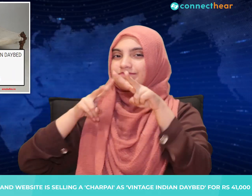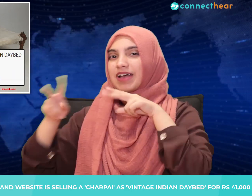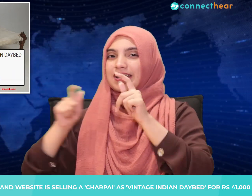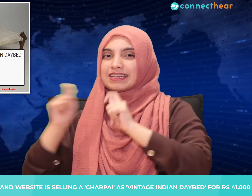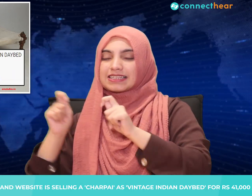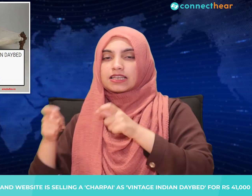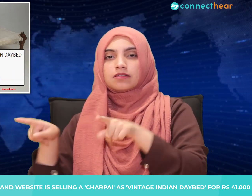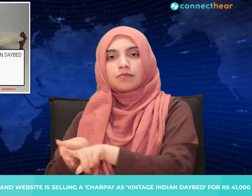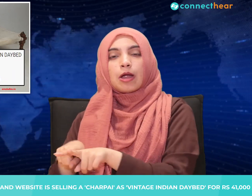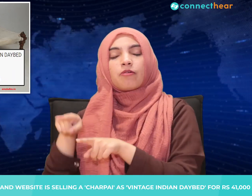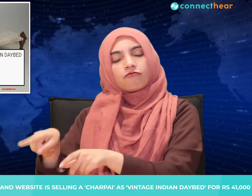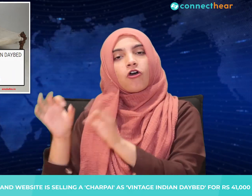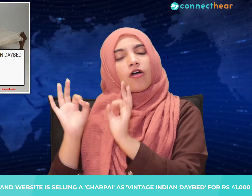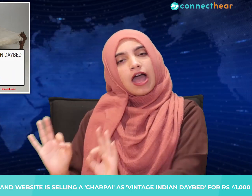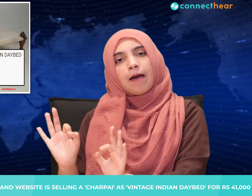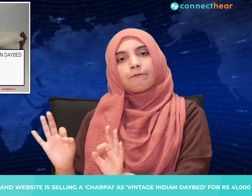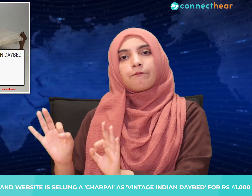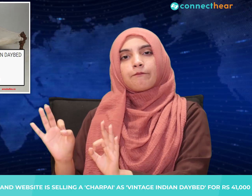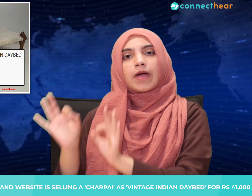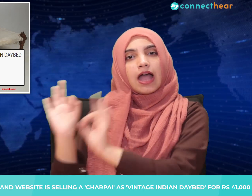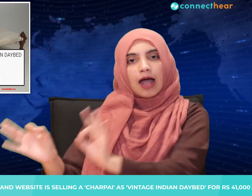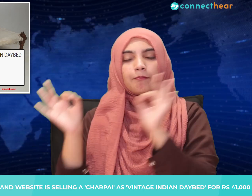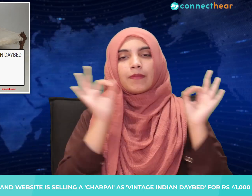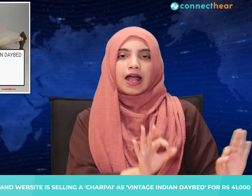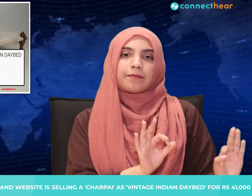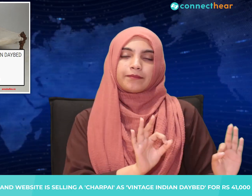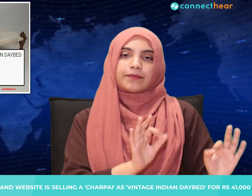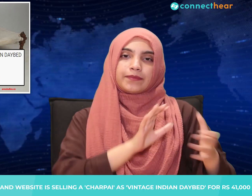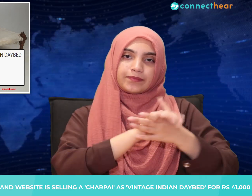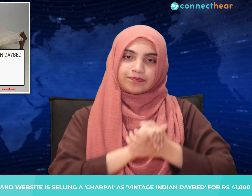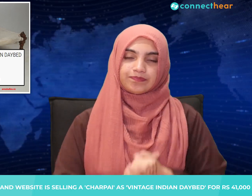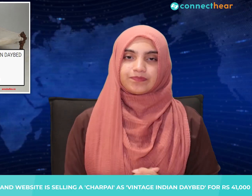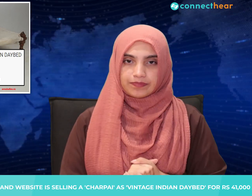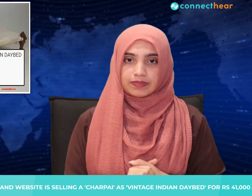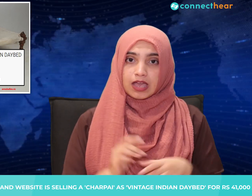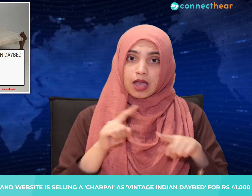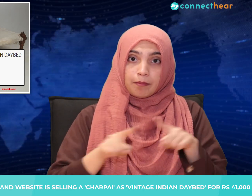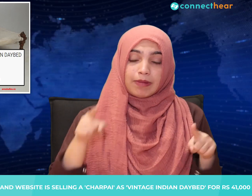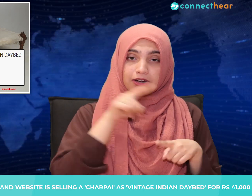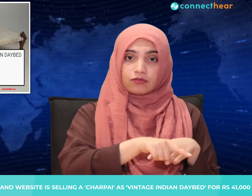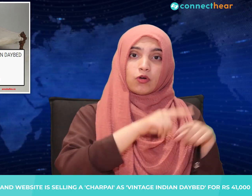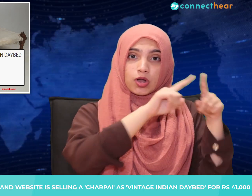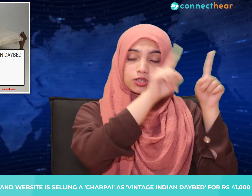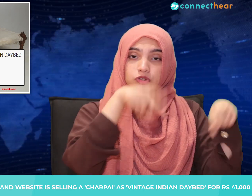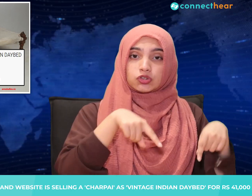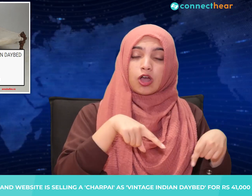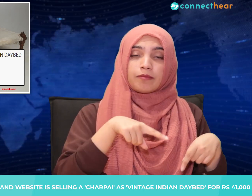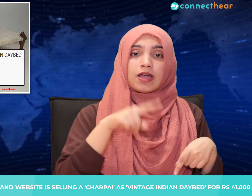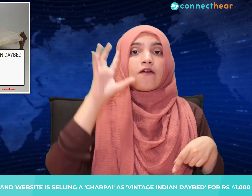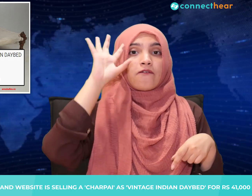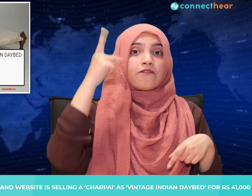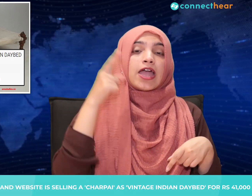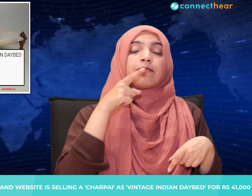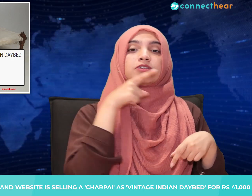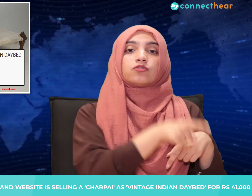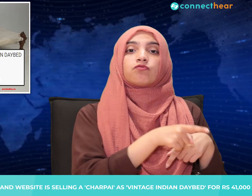India. The shop, Annabelle, may have actually sourced the charpai from India